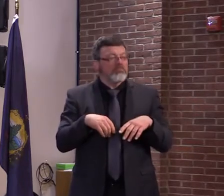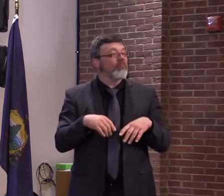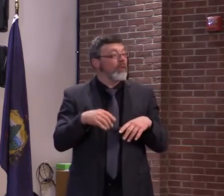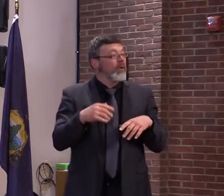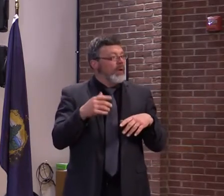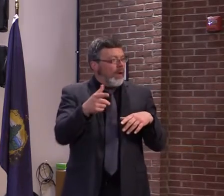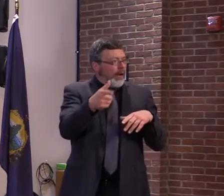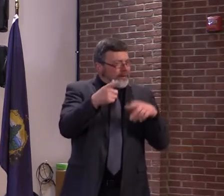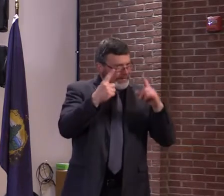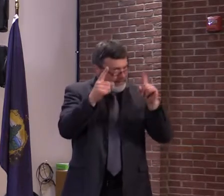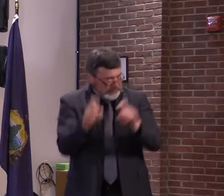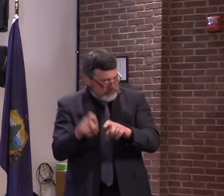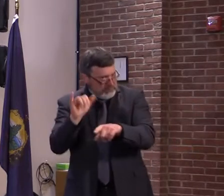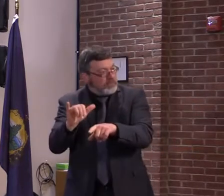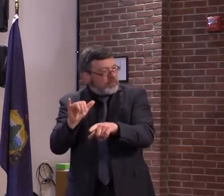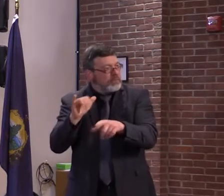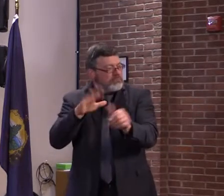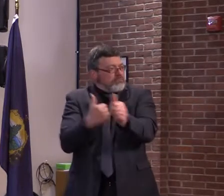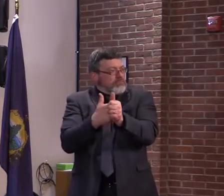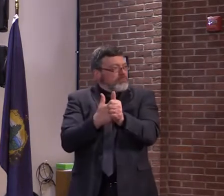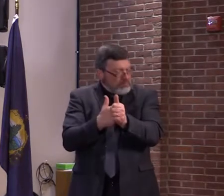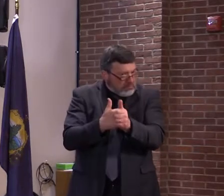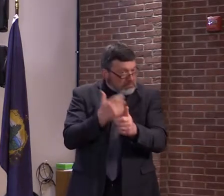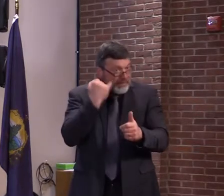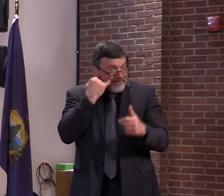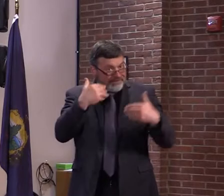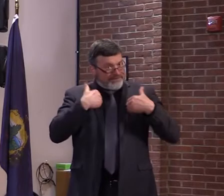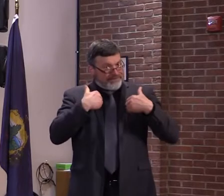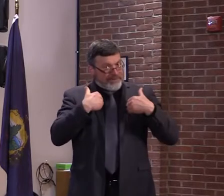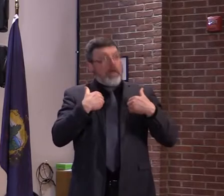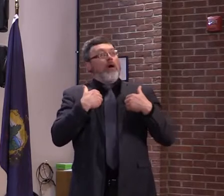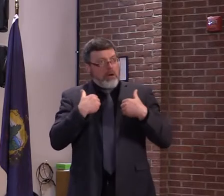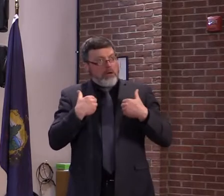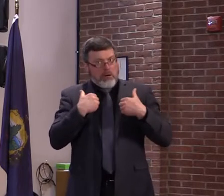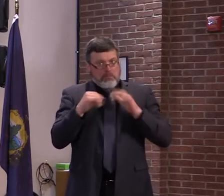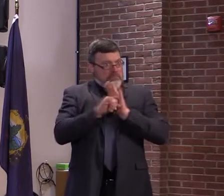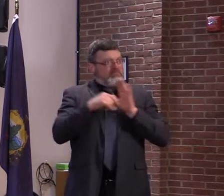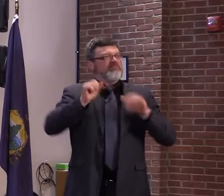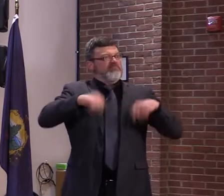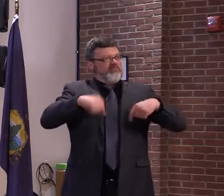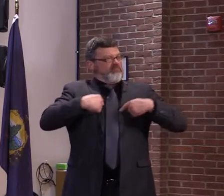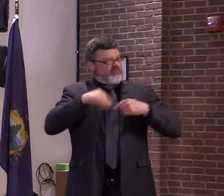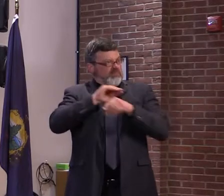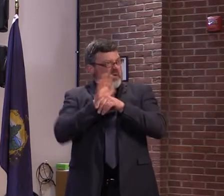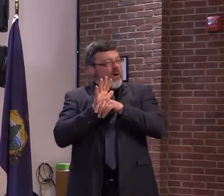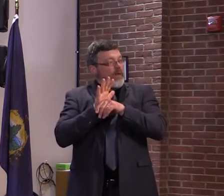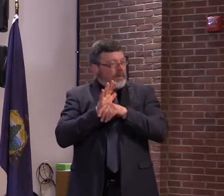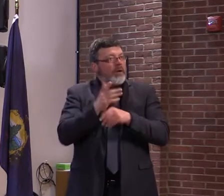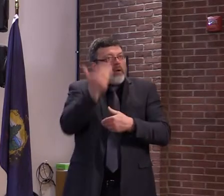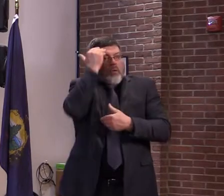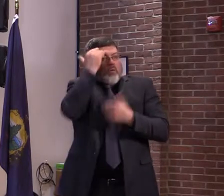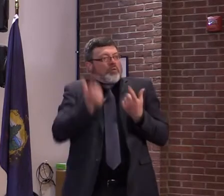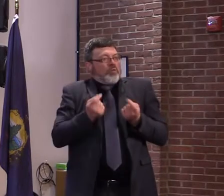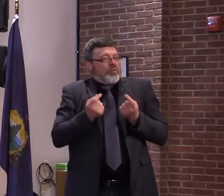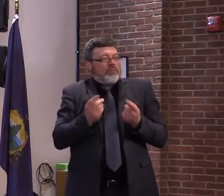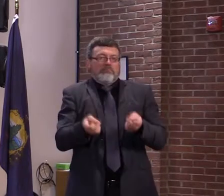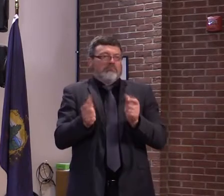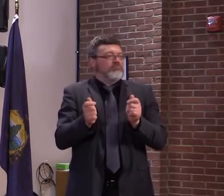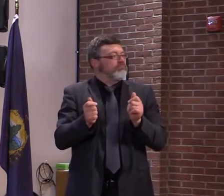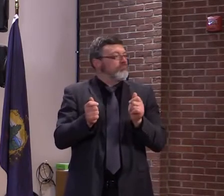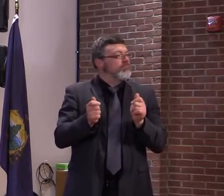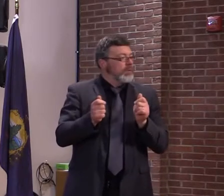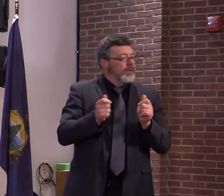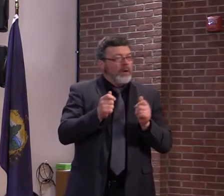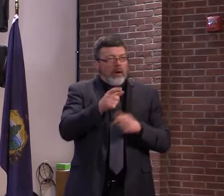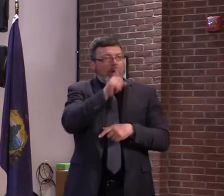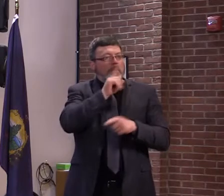tests, and they provide a quick result as well, so that you can then help protect others from further